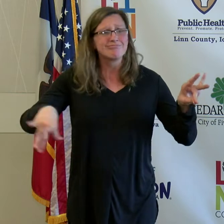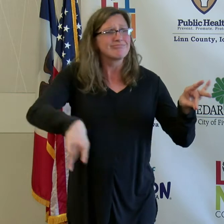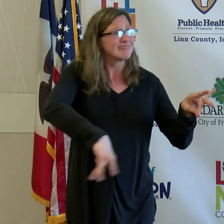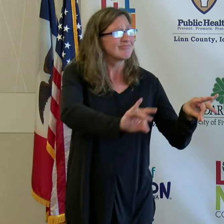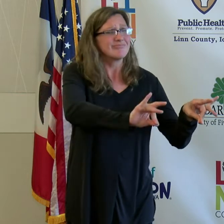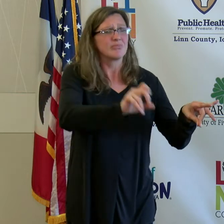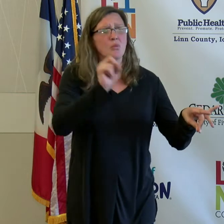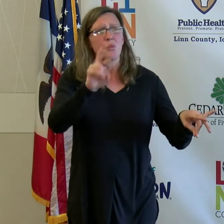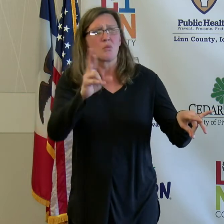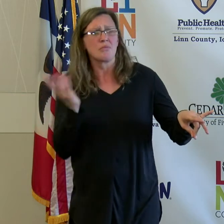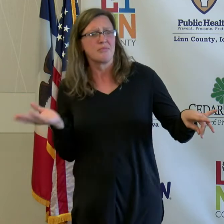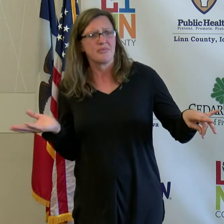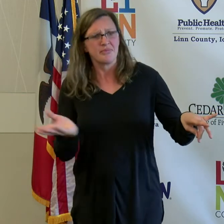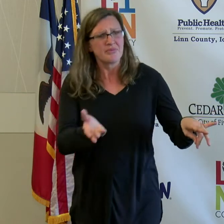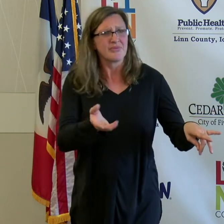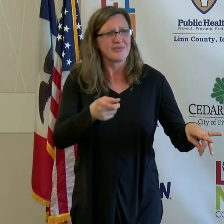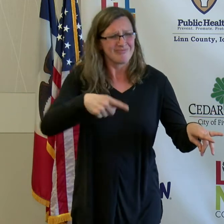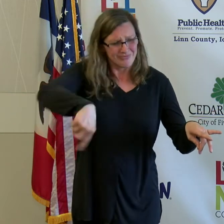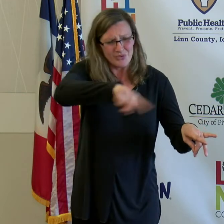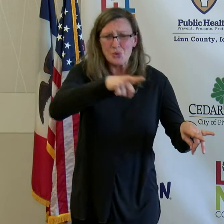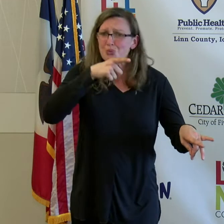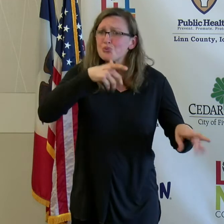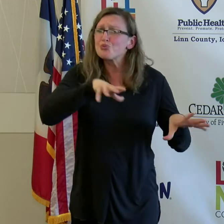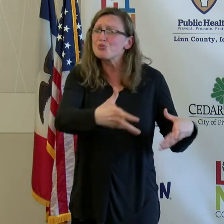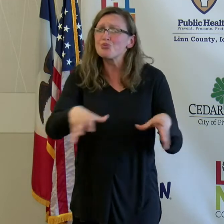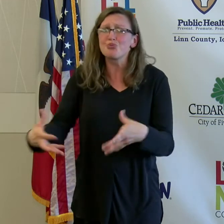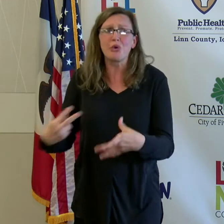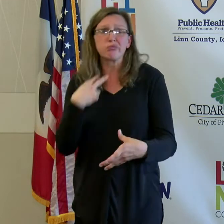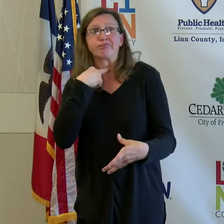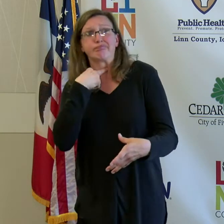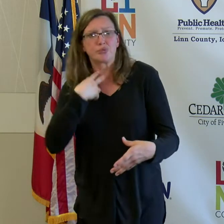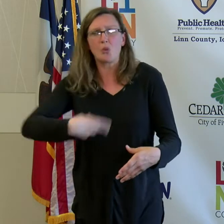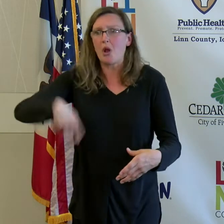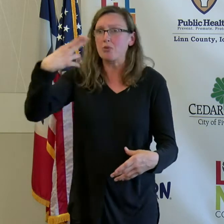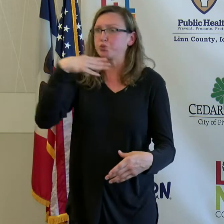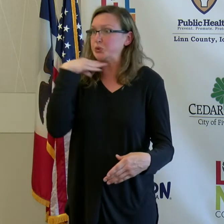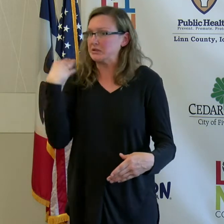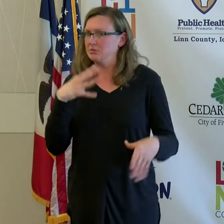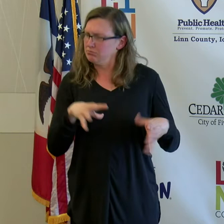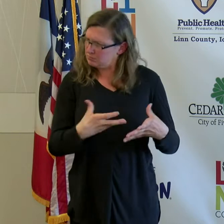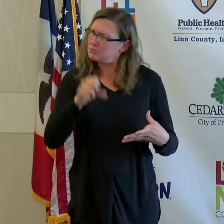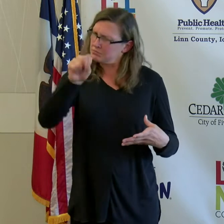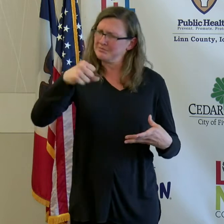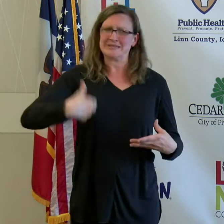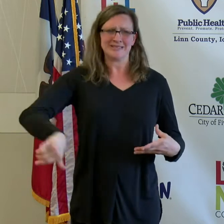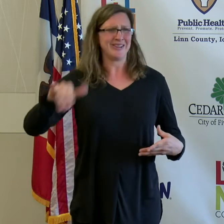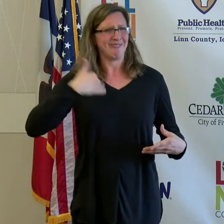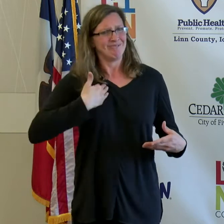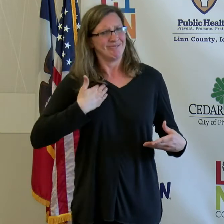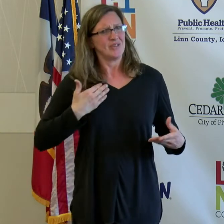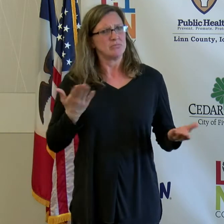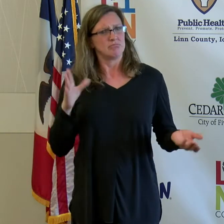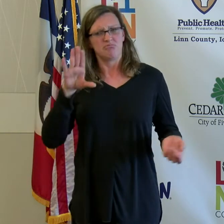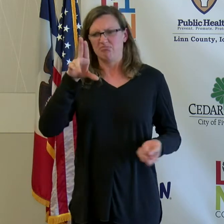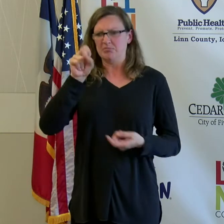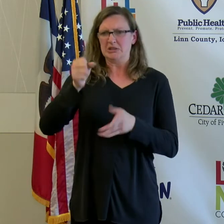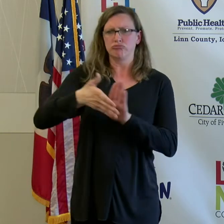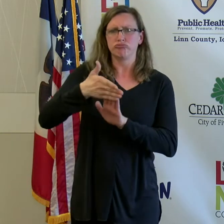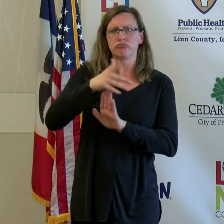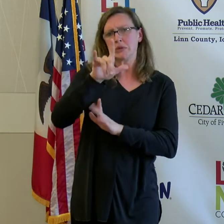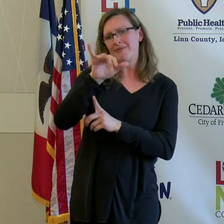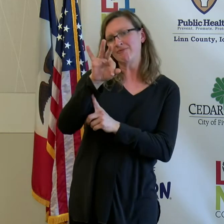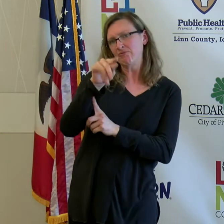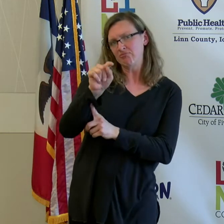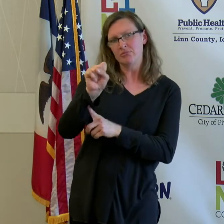where individuals may have disabilities, to make sure those folks are able to access groceries